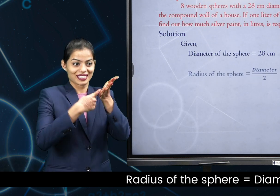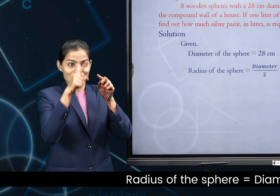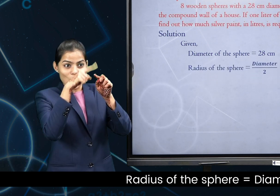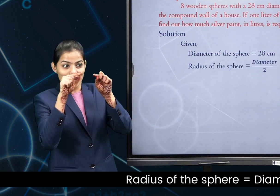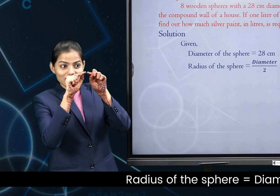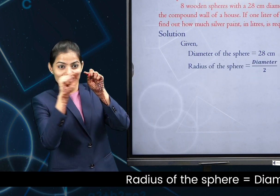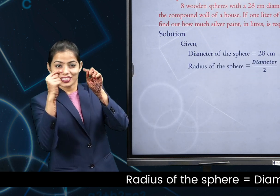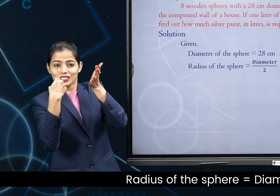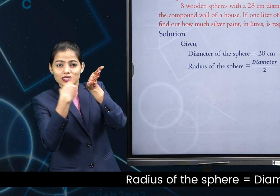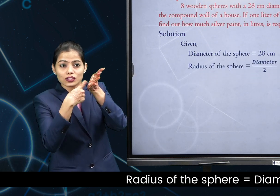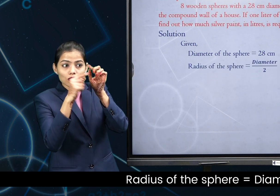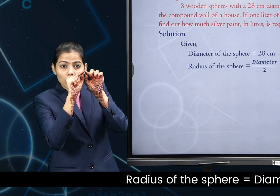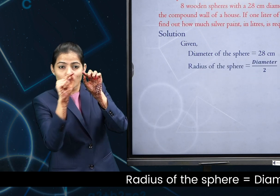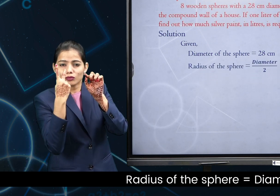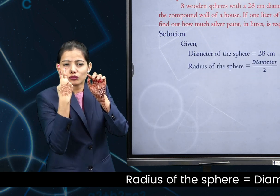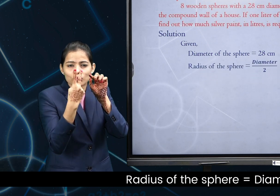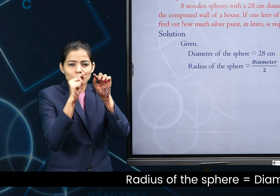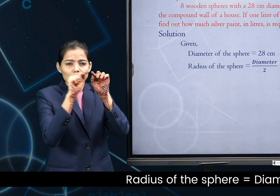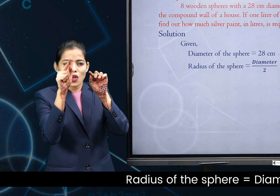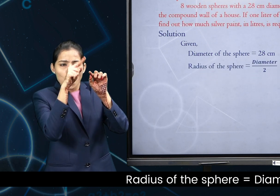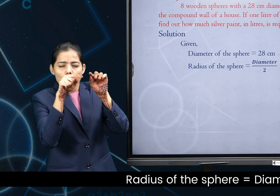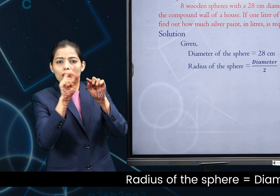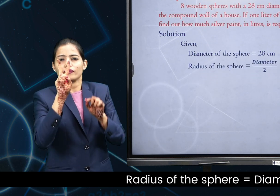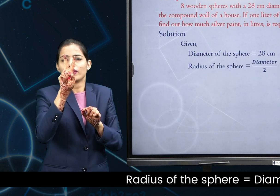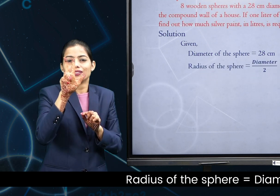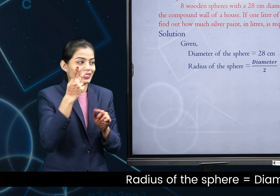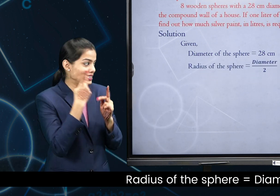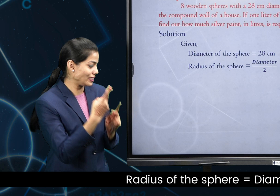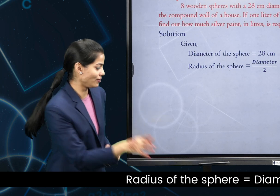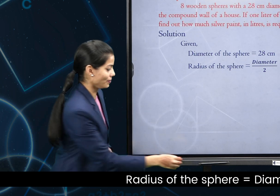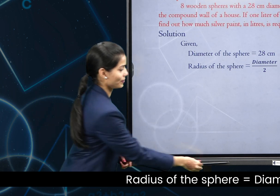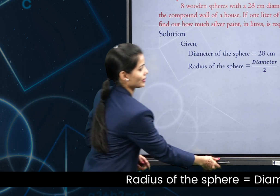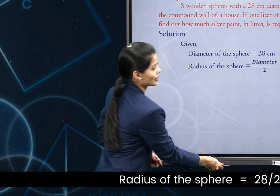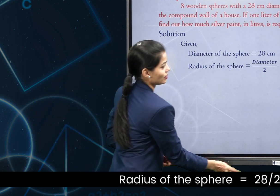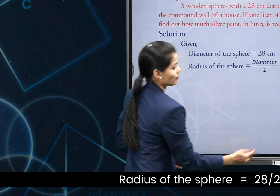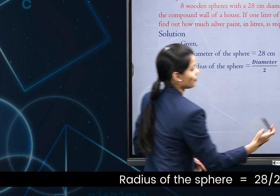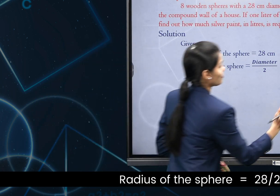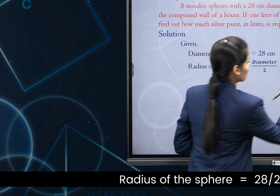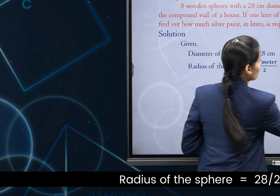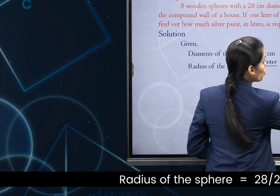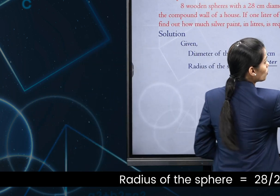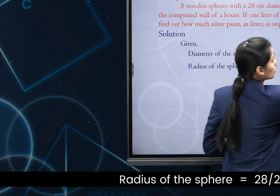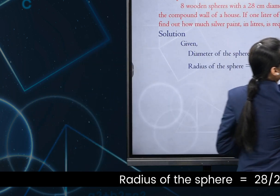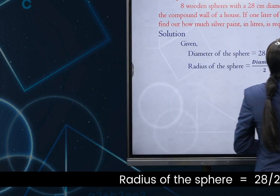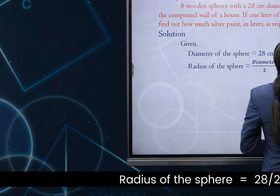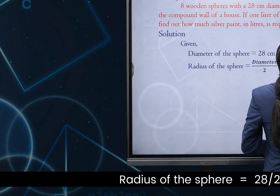radius of the sphere is equal to diameter by 2 is equal to 28 by 2 is equal